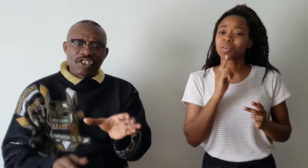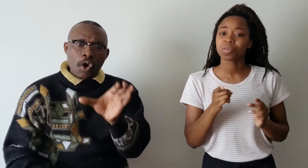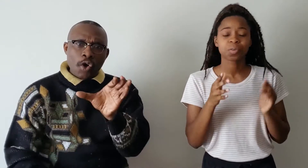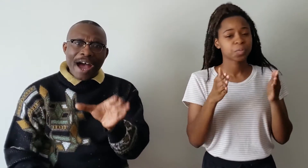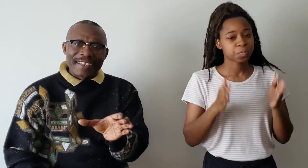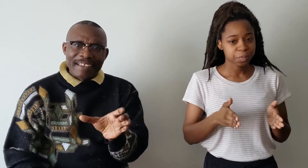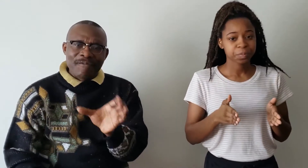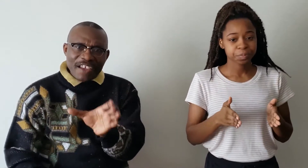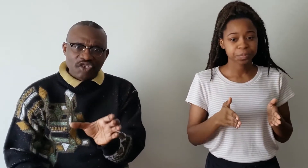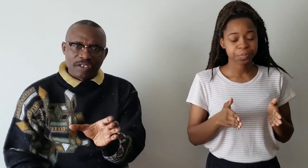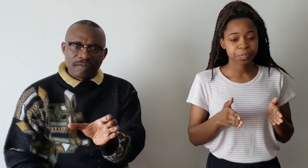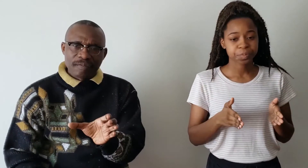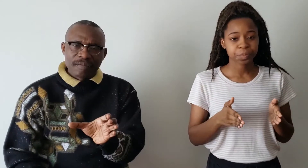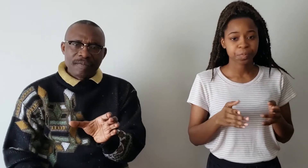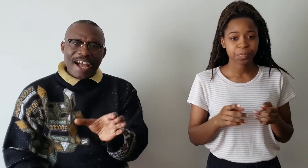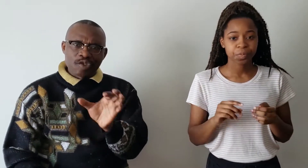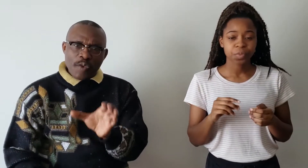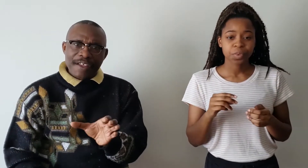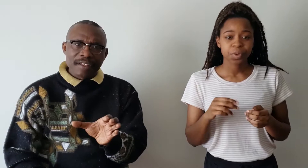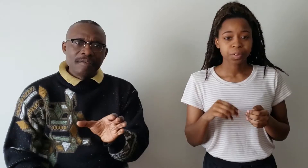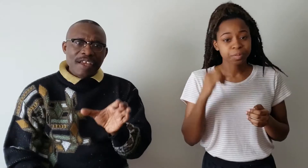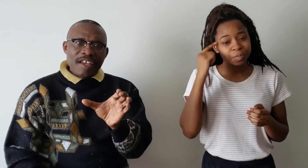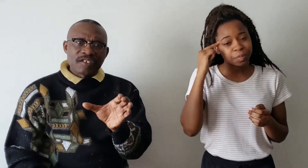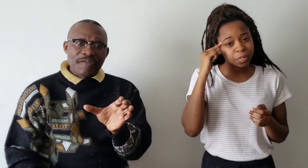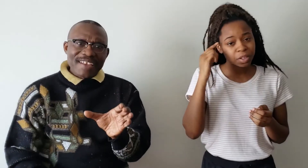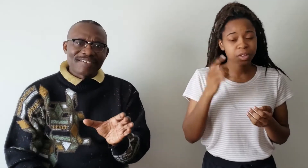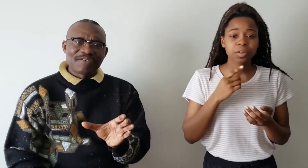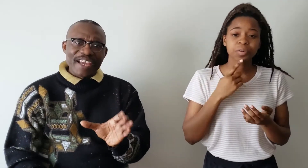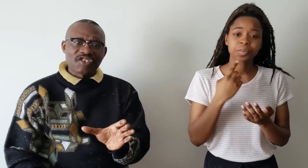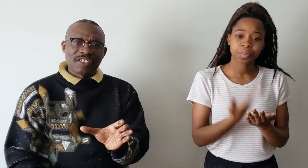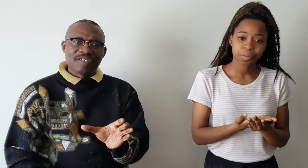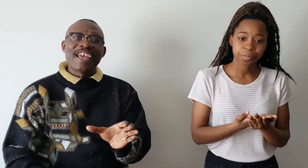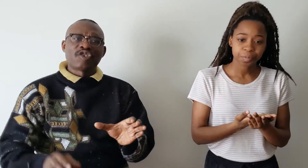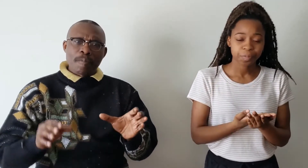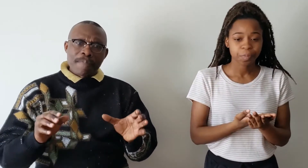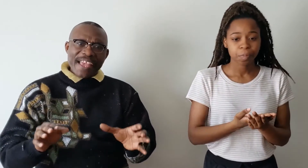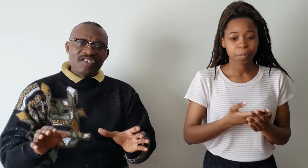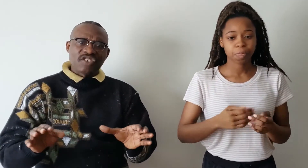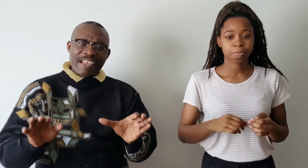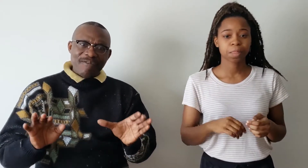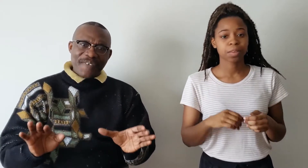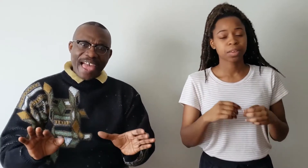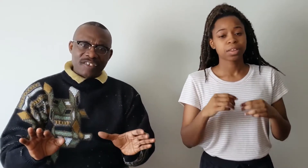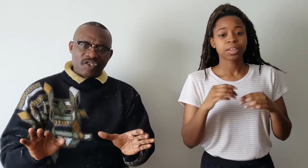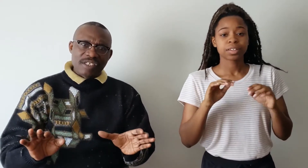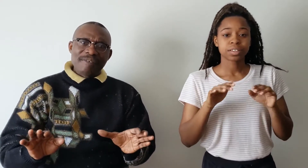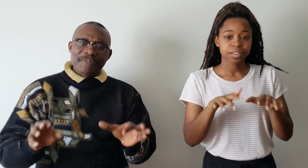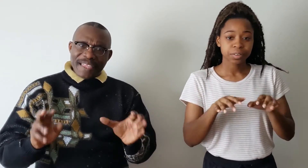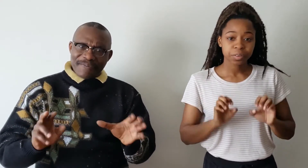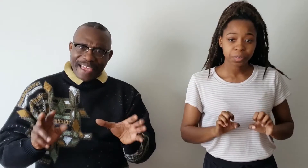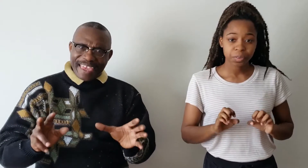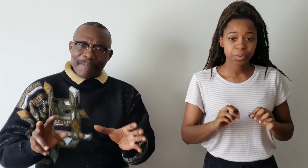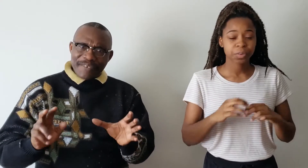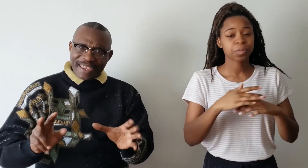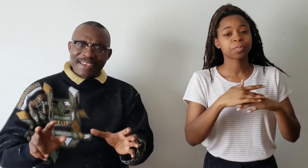or an invention. As well, his resurrection is based in facts that can be reckoned